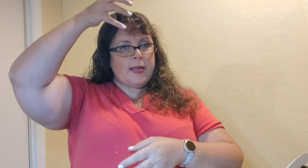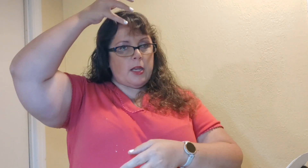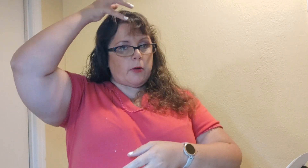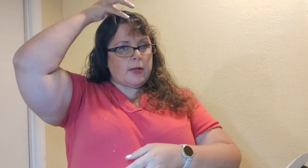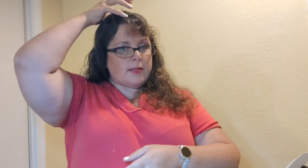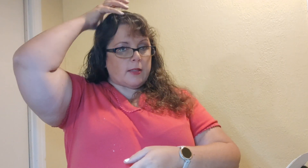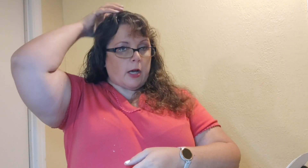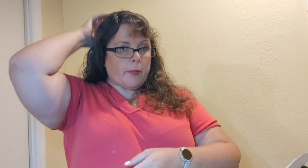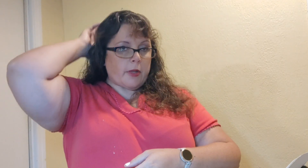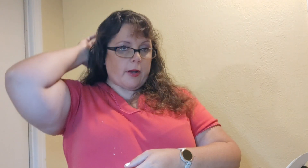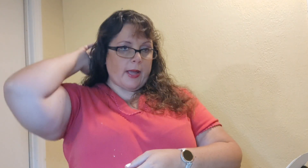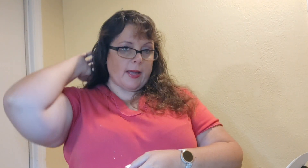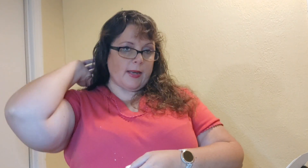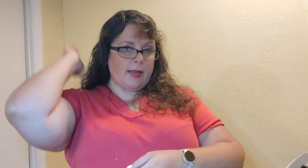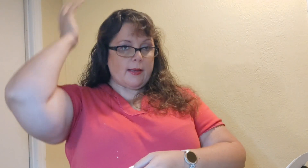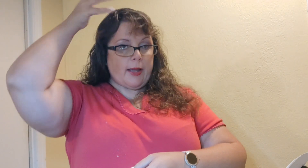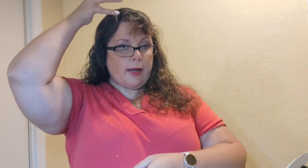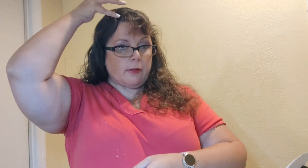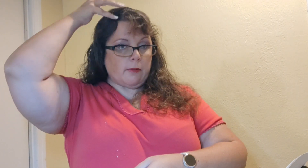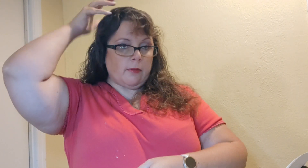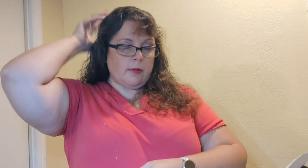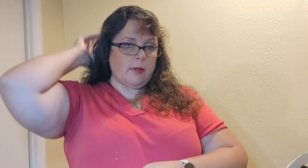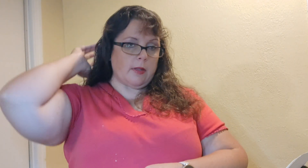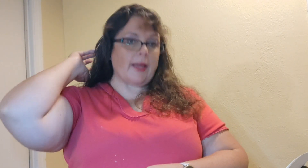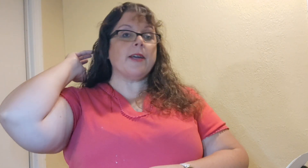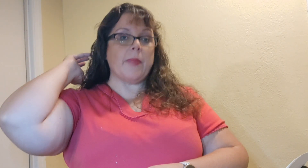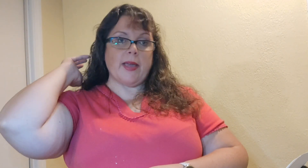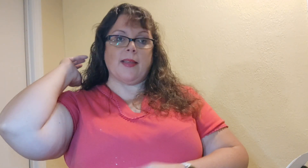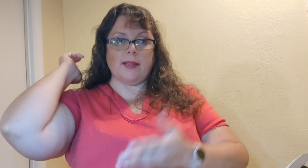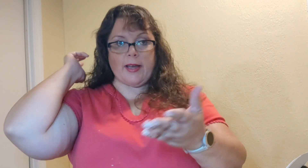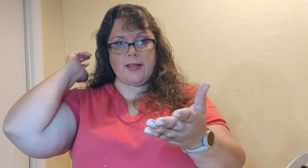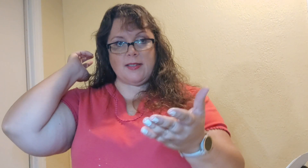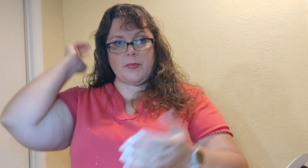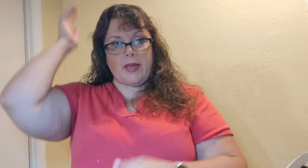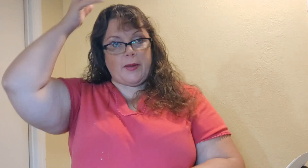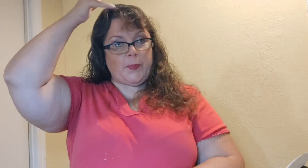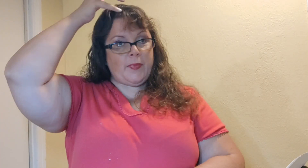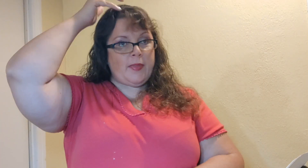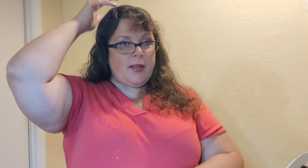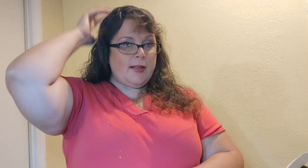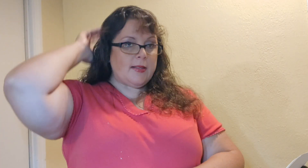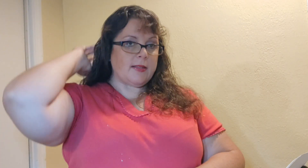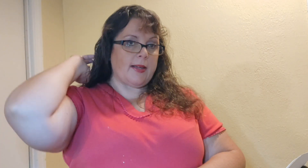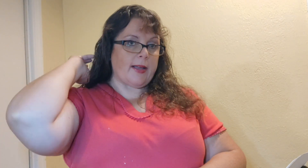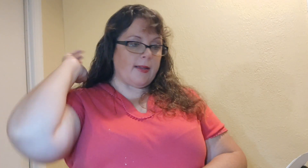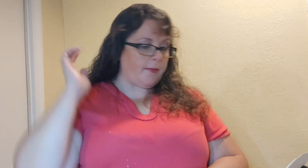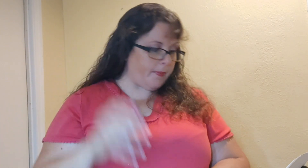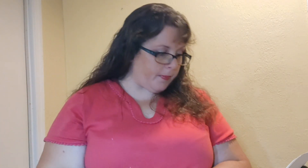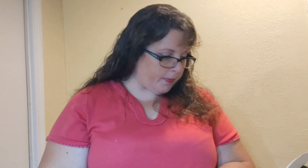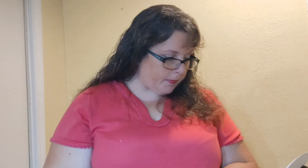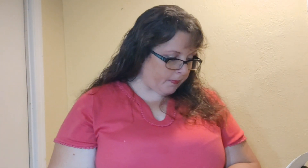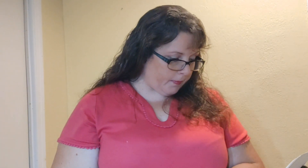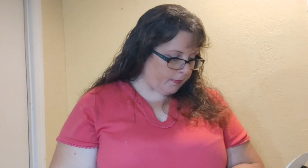and across the top of your head and down, like a mane, a lion's mane. It's lion.